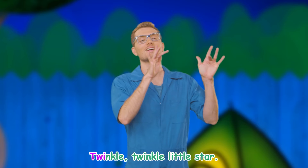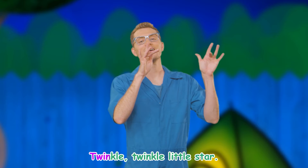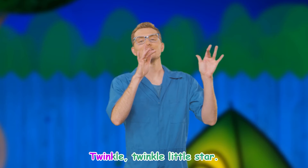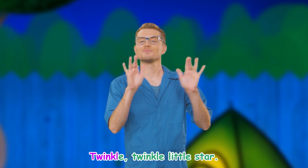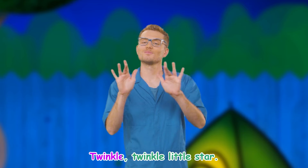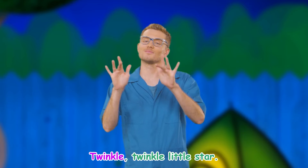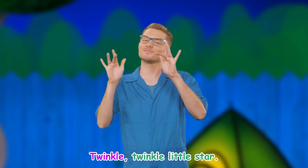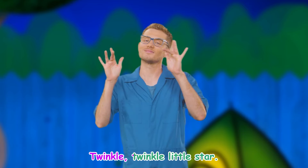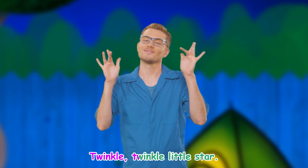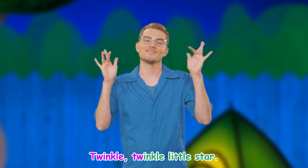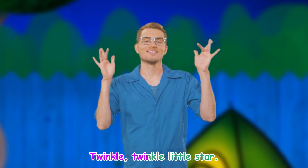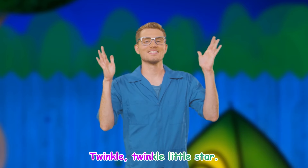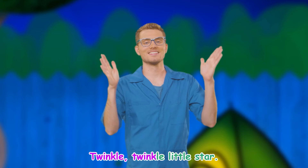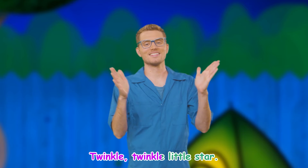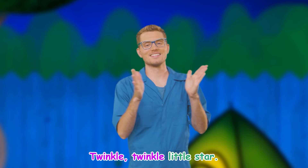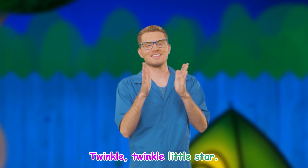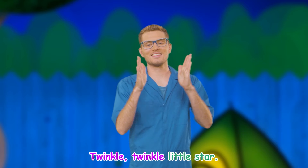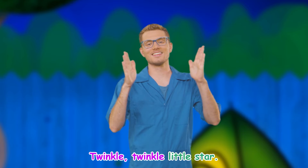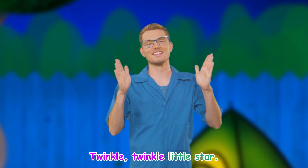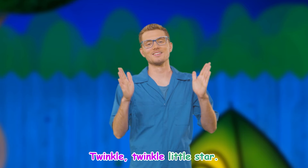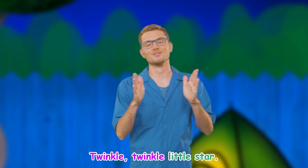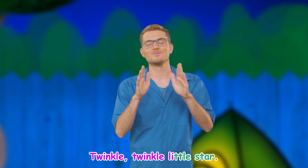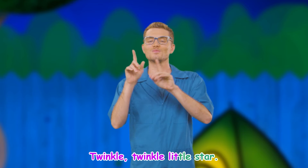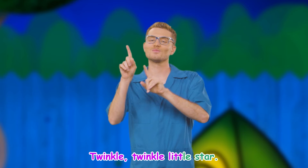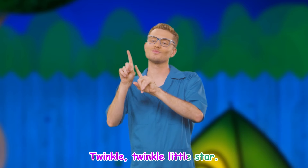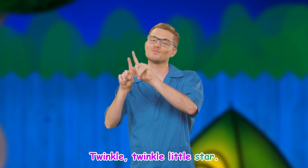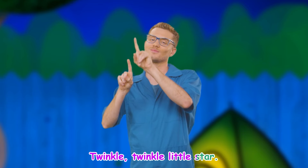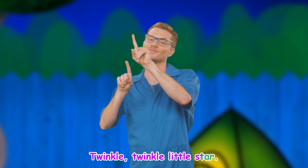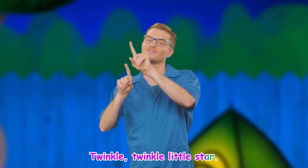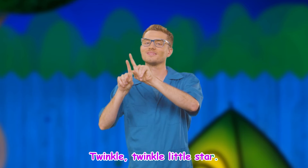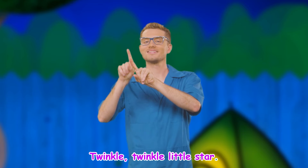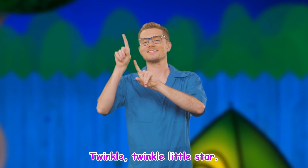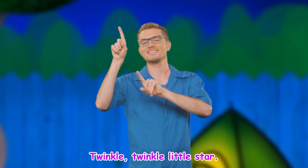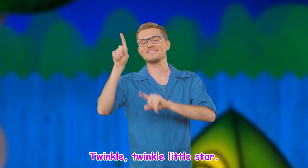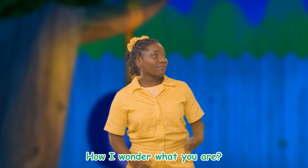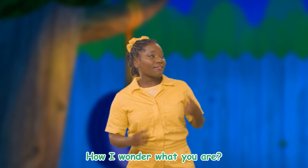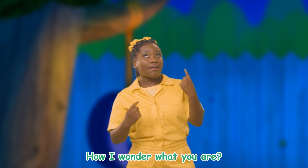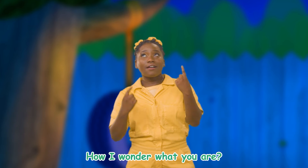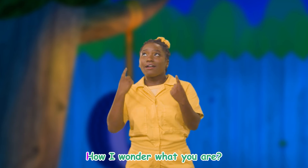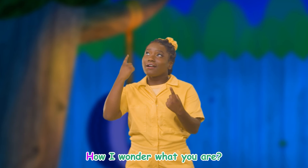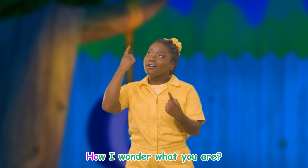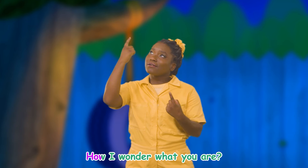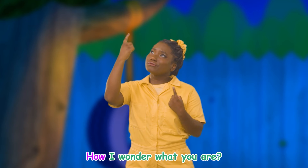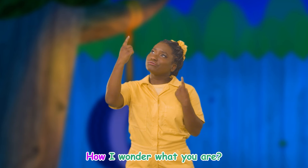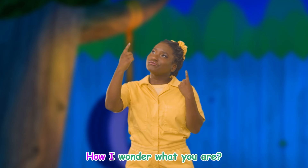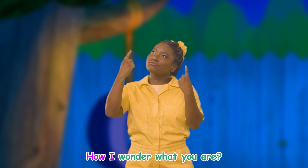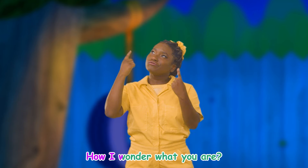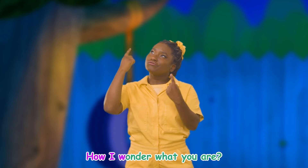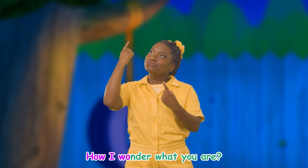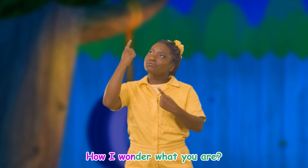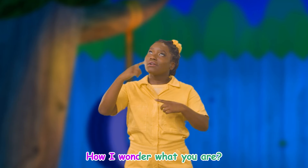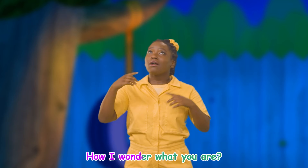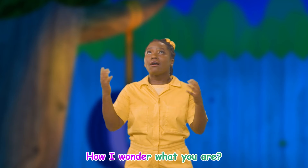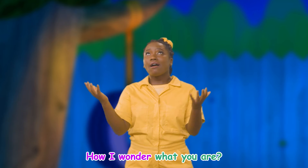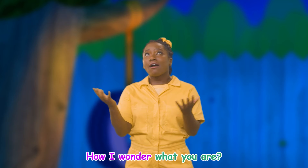Twinkle, twinkle, little star, how I